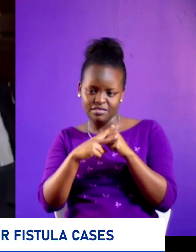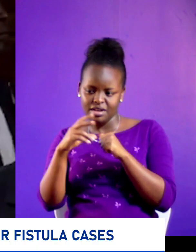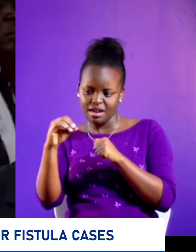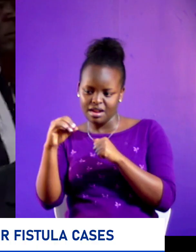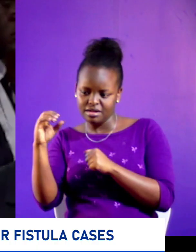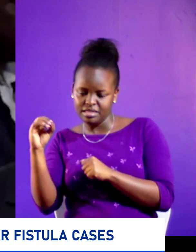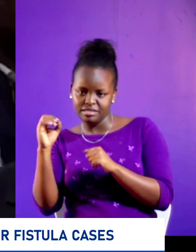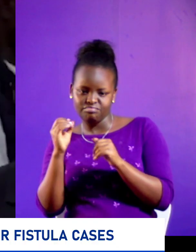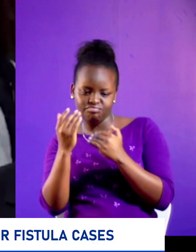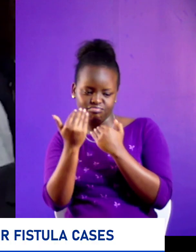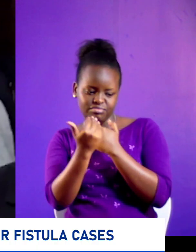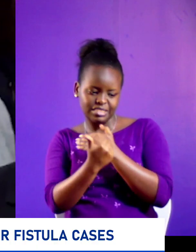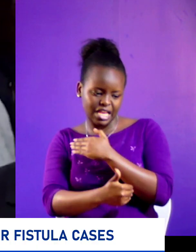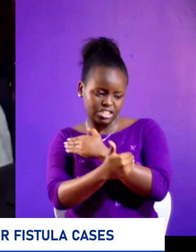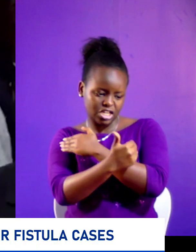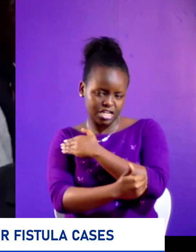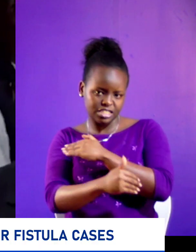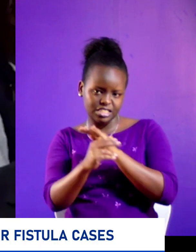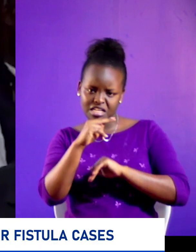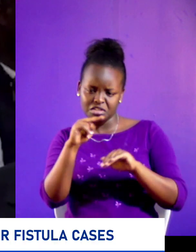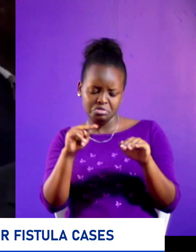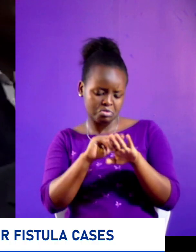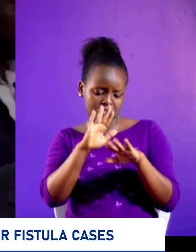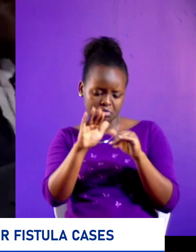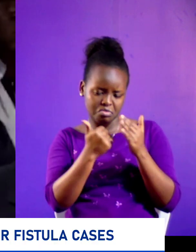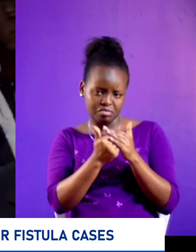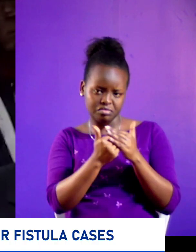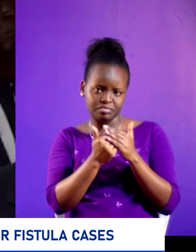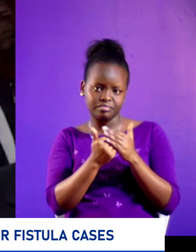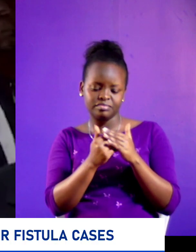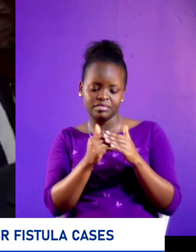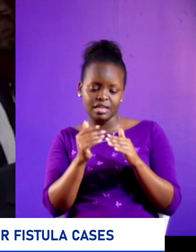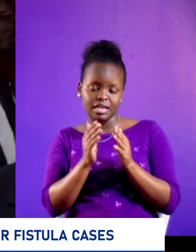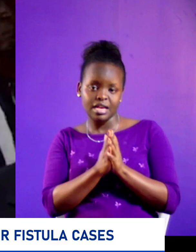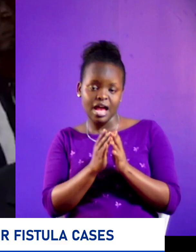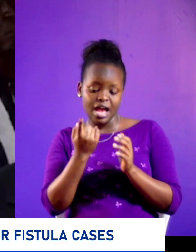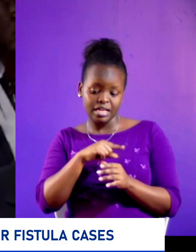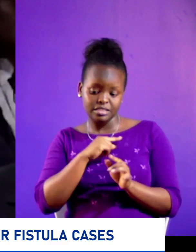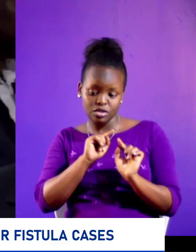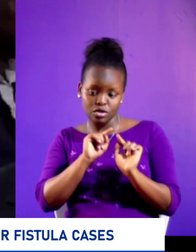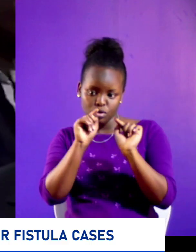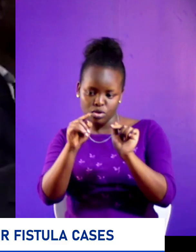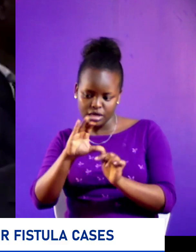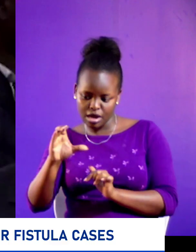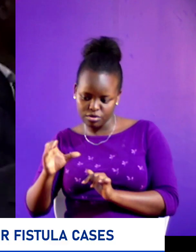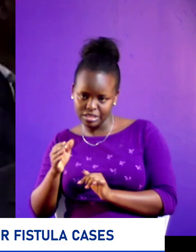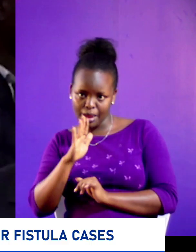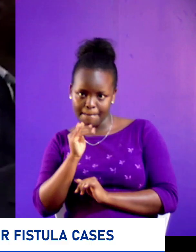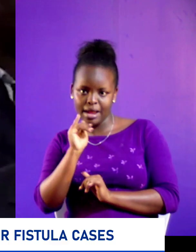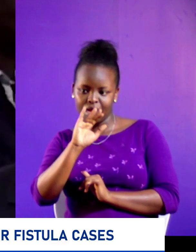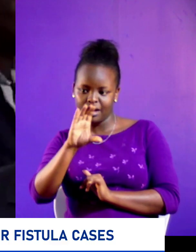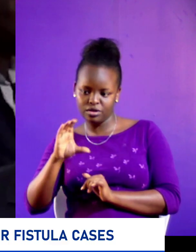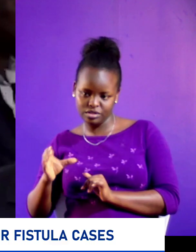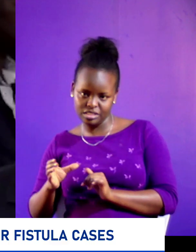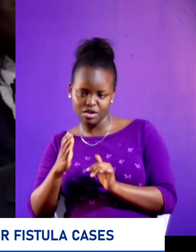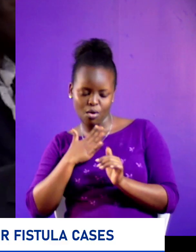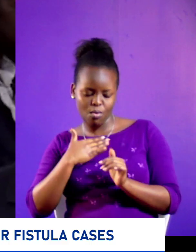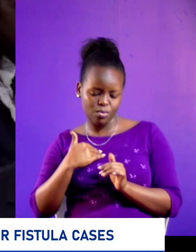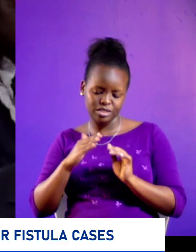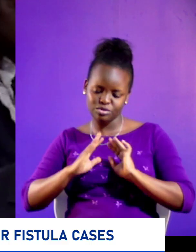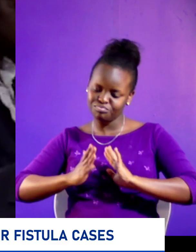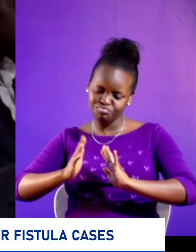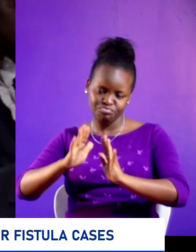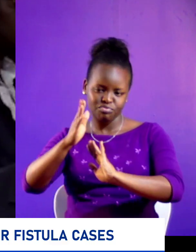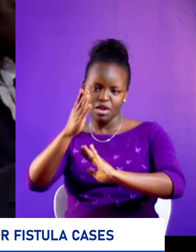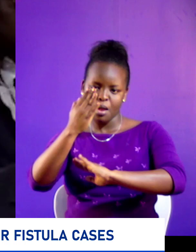surgeries nationally. And within this, we are going county by county. I want to first applaud the county of